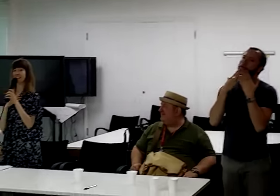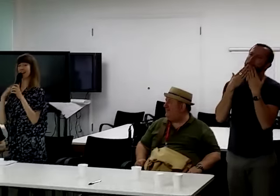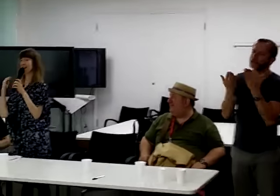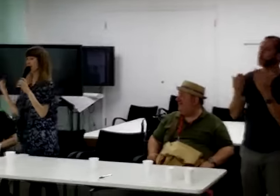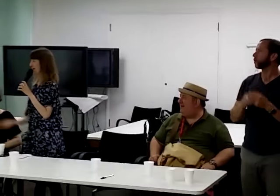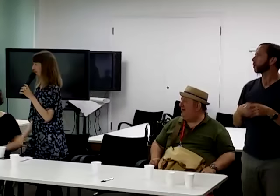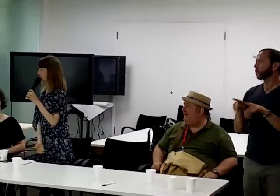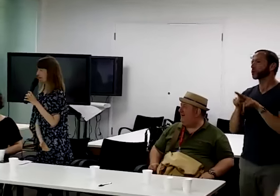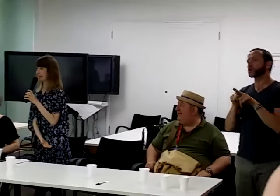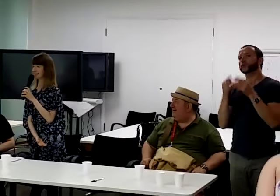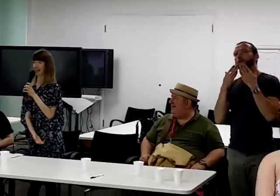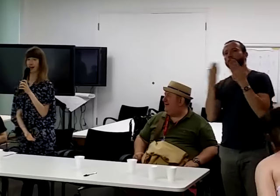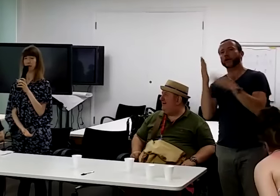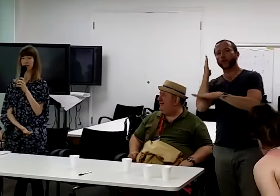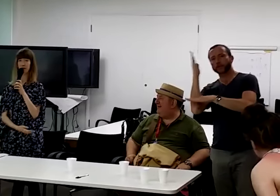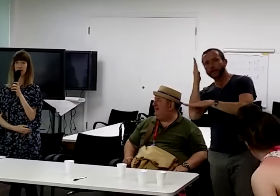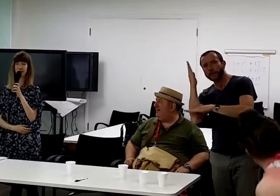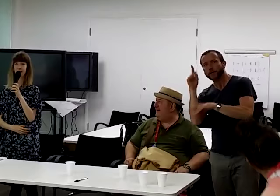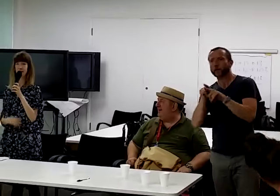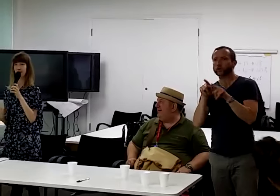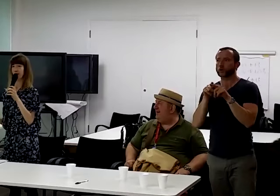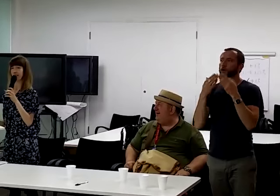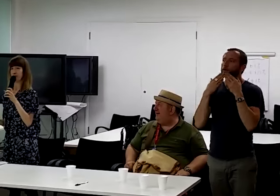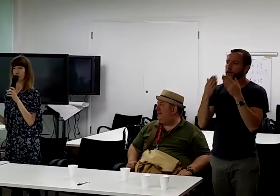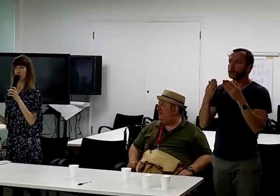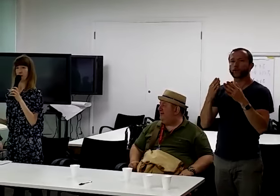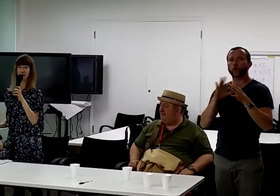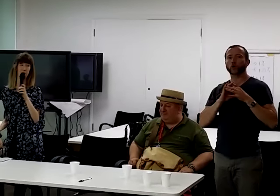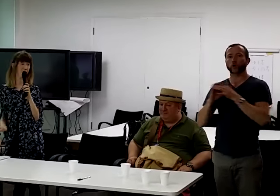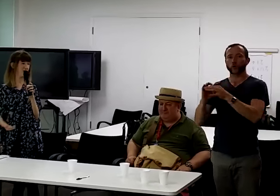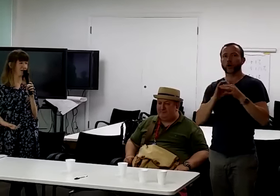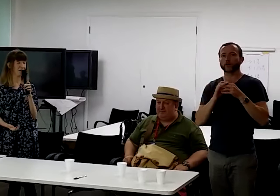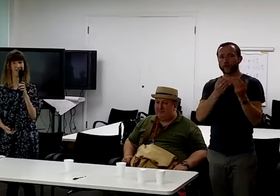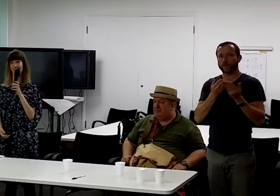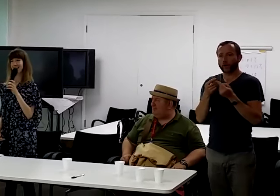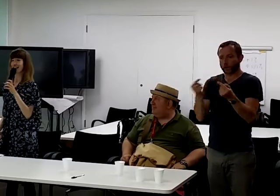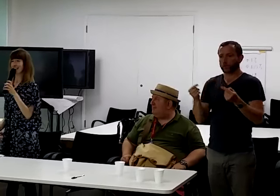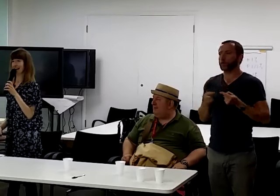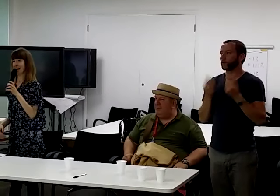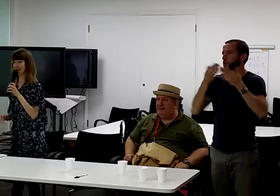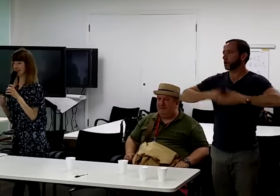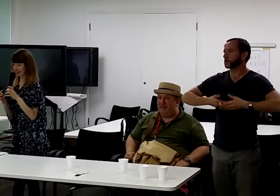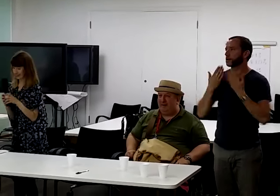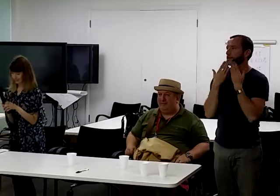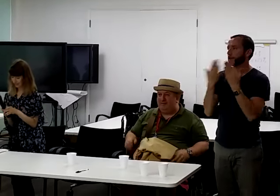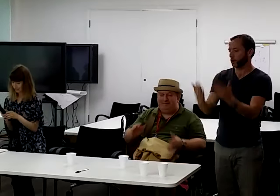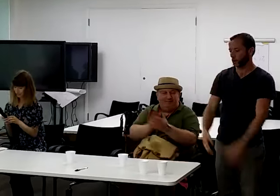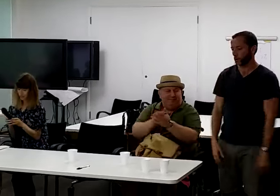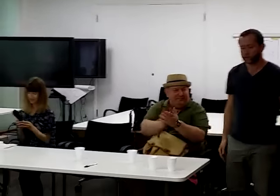Thank you. So, and I'd also like to thank all our speakers again, and also thank you to Unite for providing the room for us to meet.